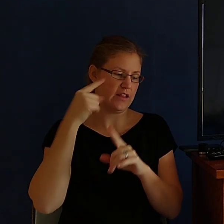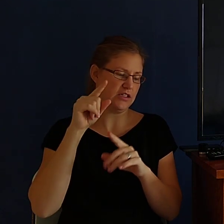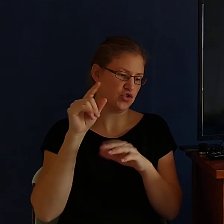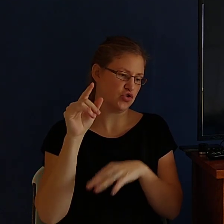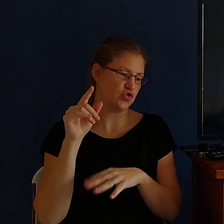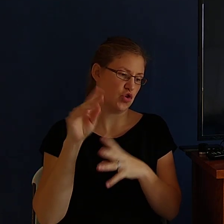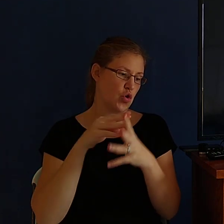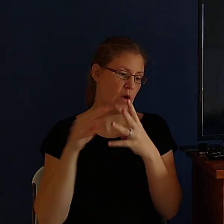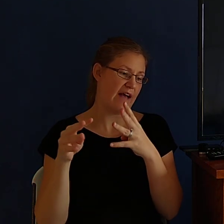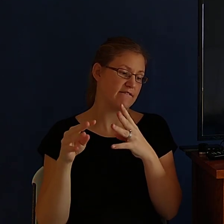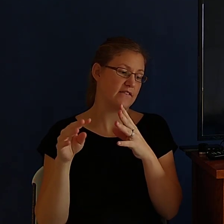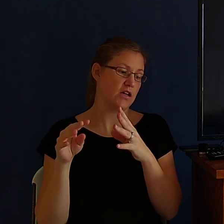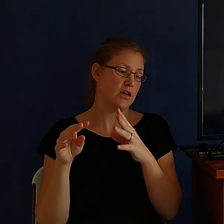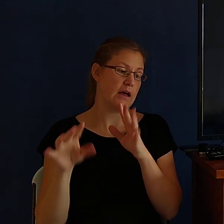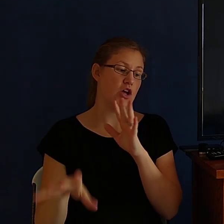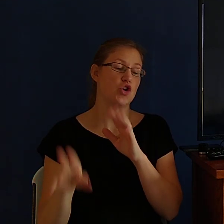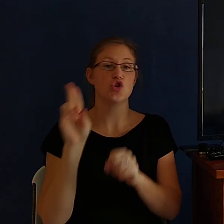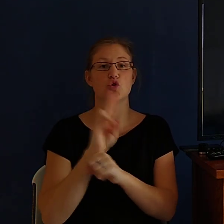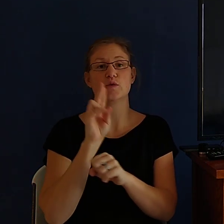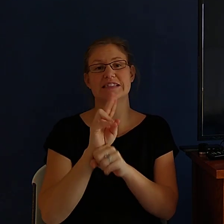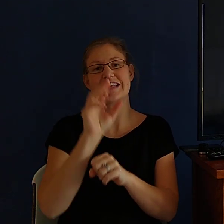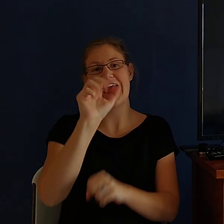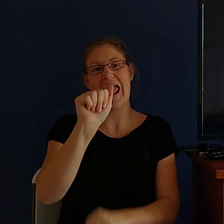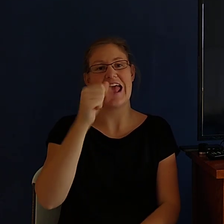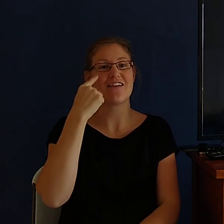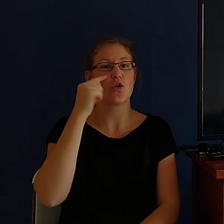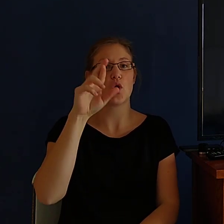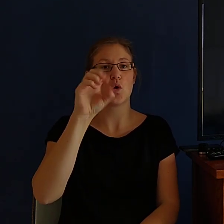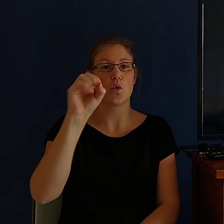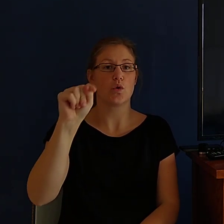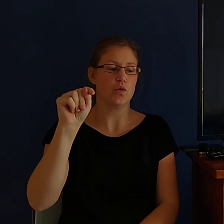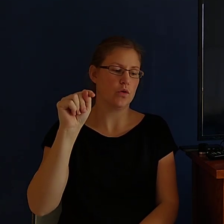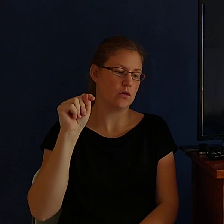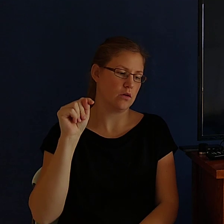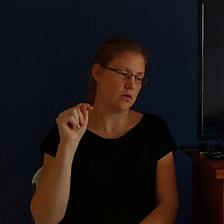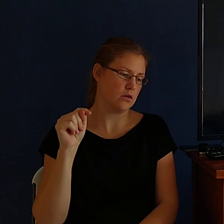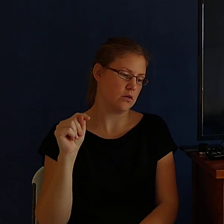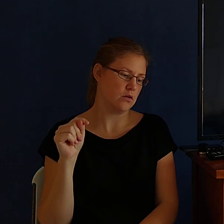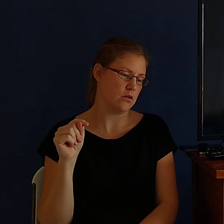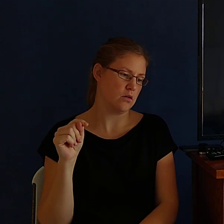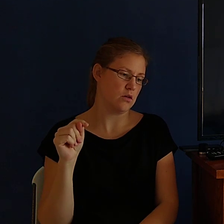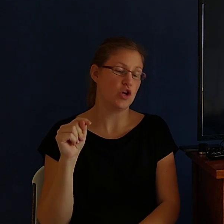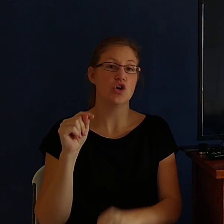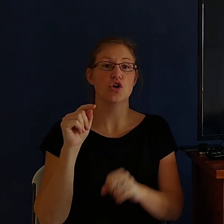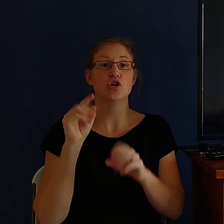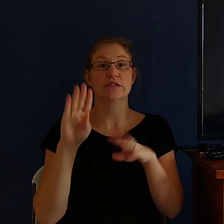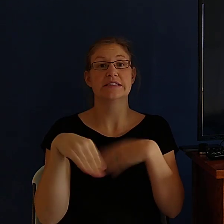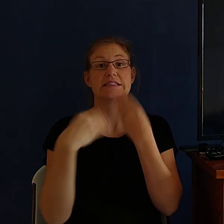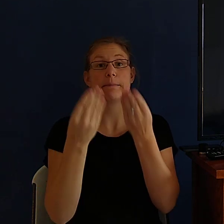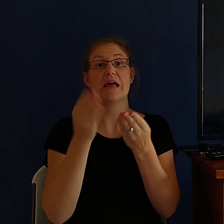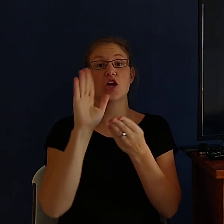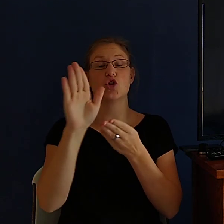or choosing a vertex A as a root. Submit your solution, or you can share it by